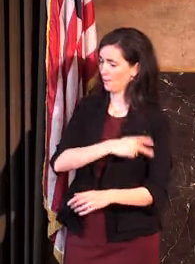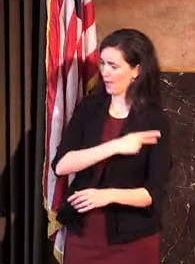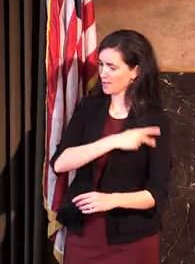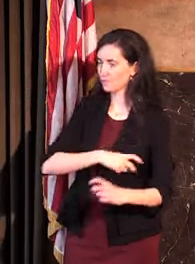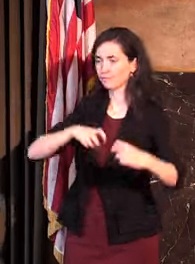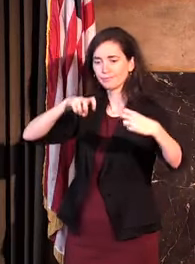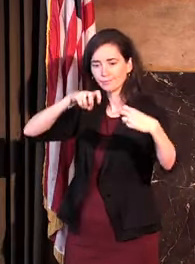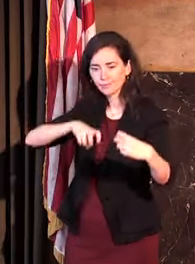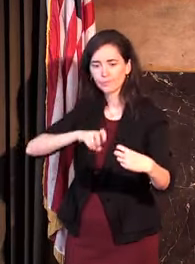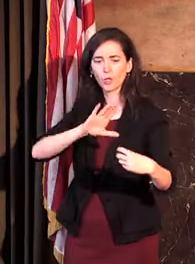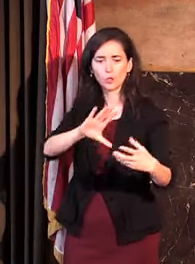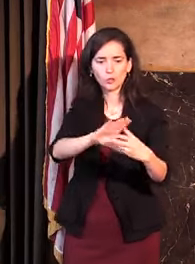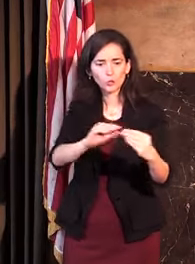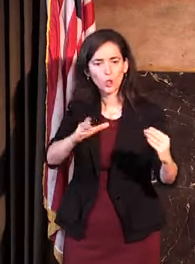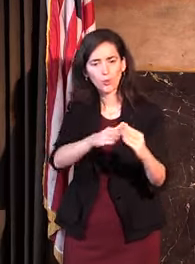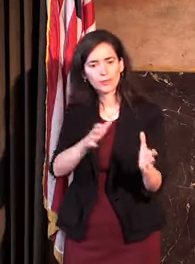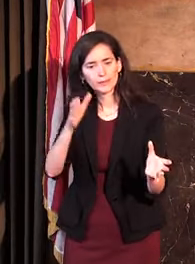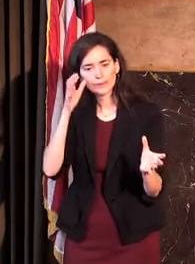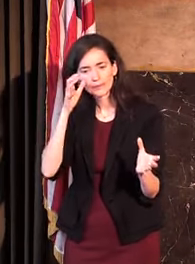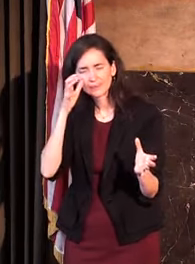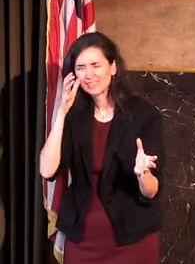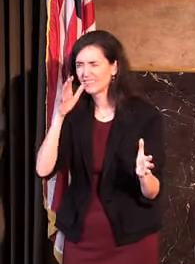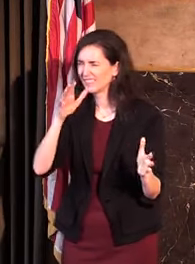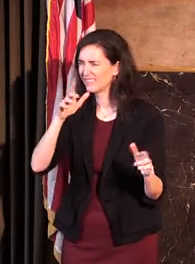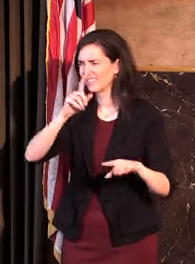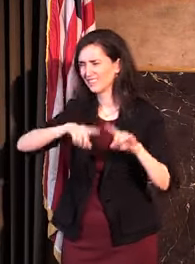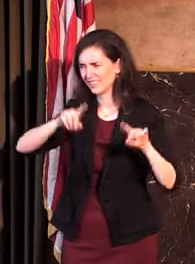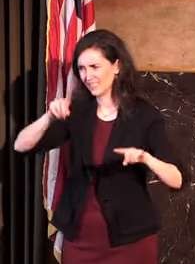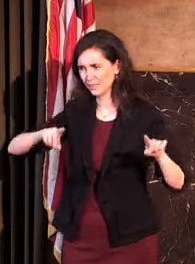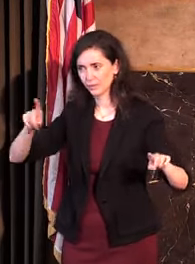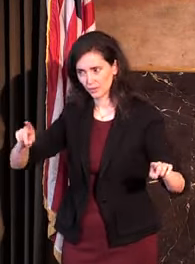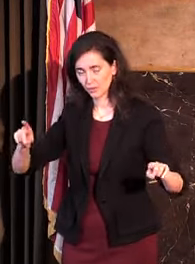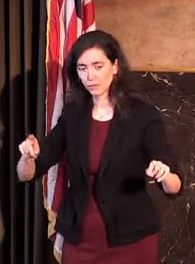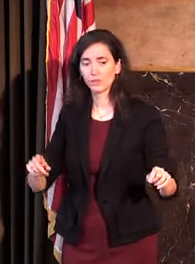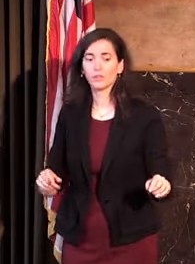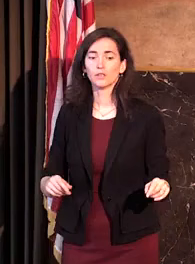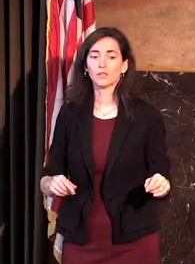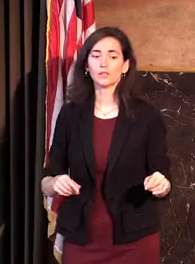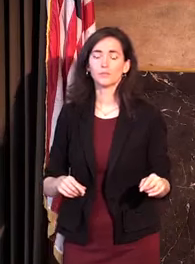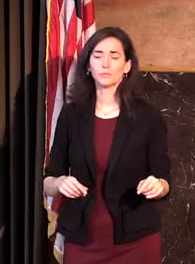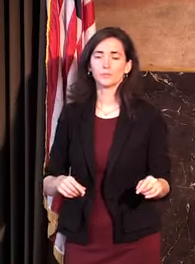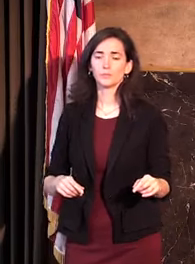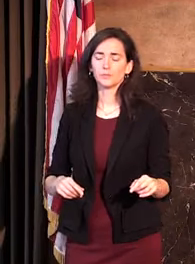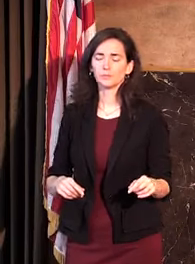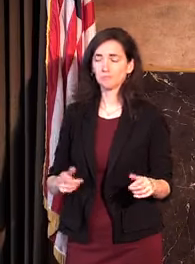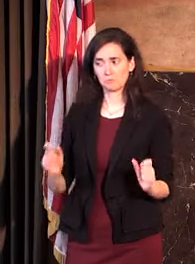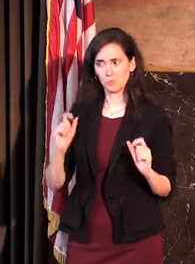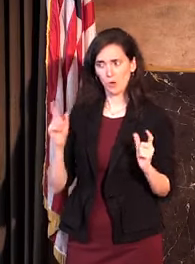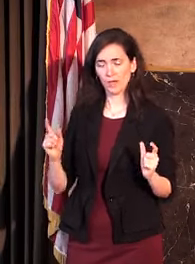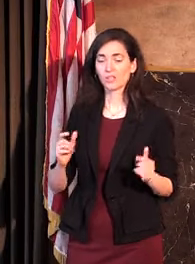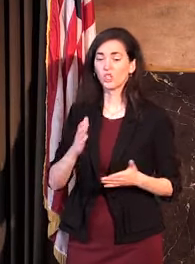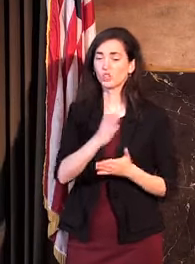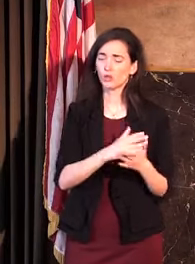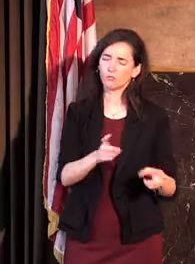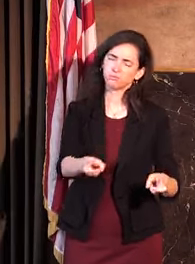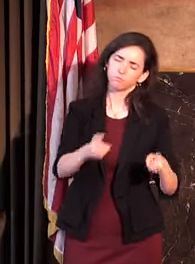heard their stories, it was kind of a mixed bag, surprisingly. For patients in the hospital very sick from COVID-19, I did get